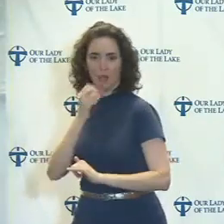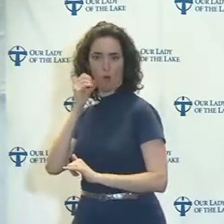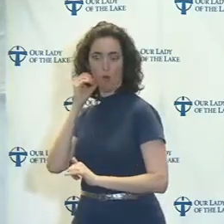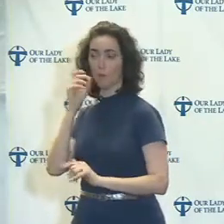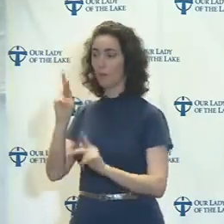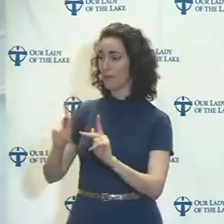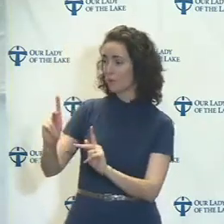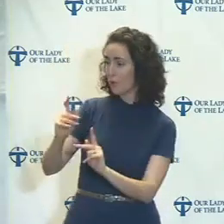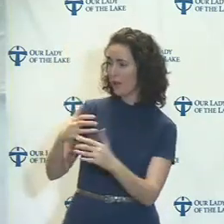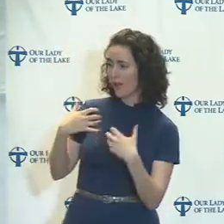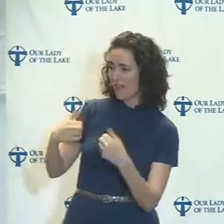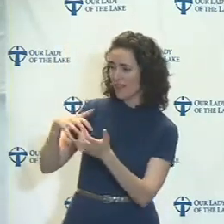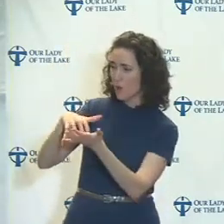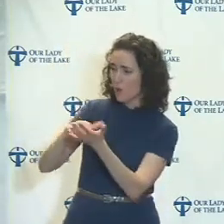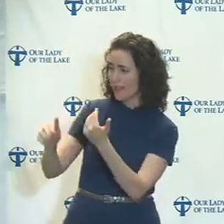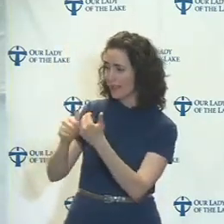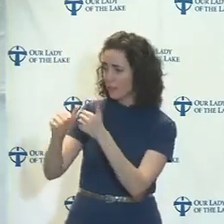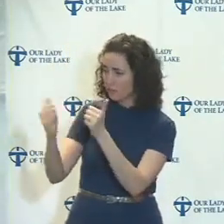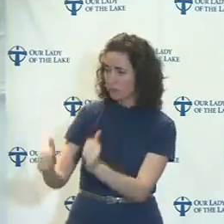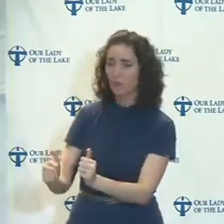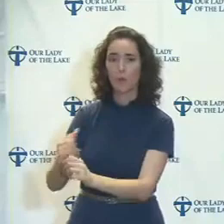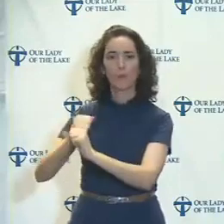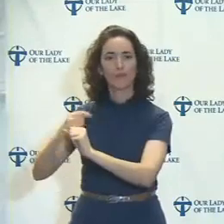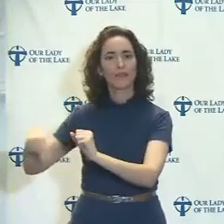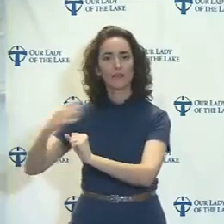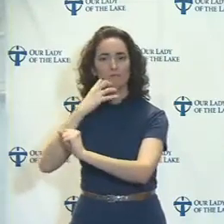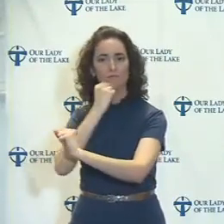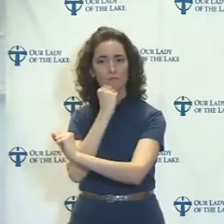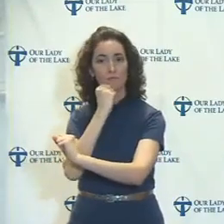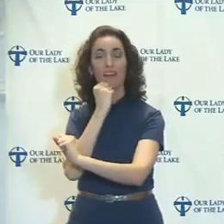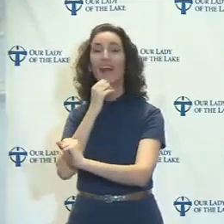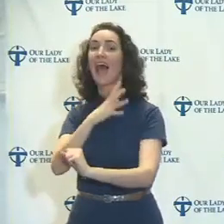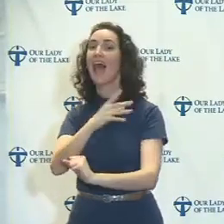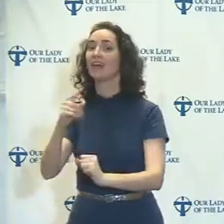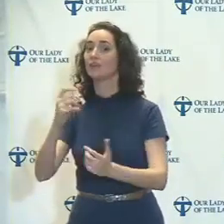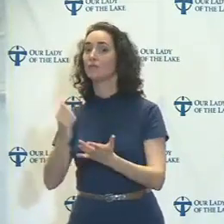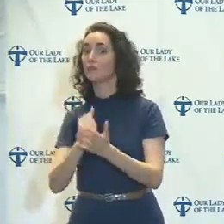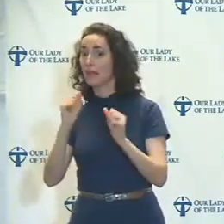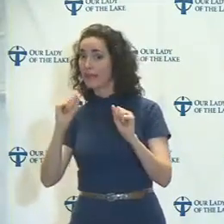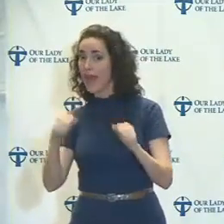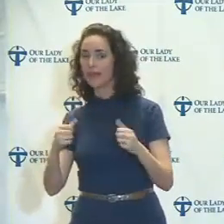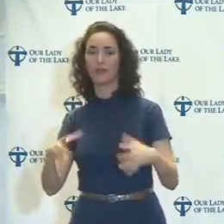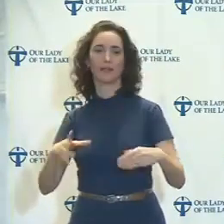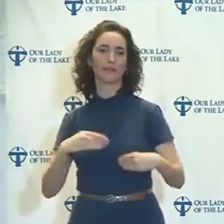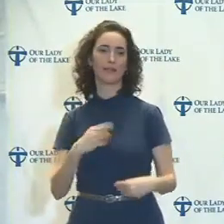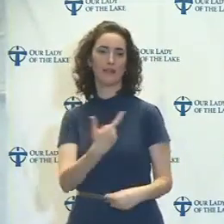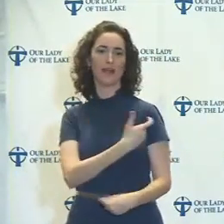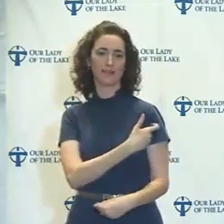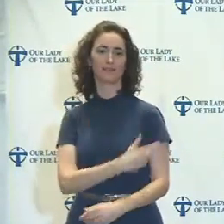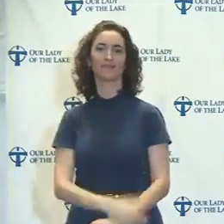vulnerable, and when you are able to do so, please get vaccinated.